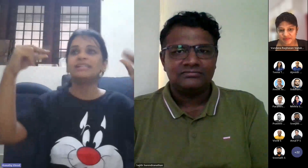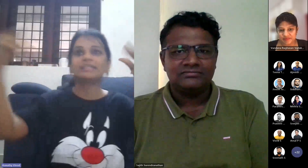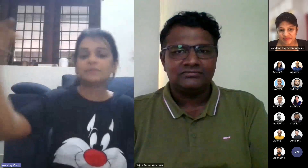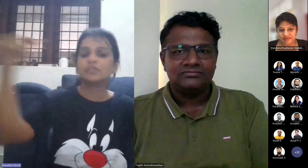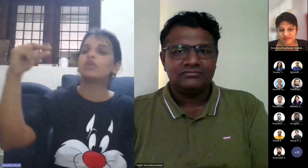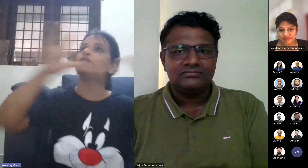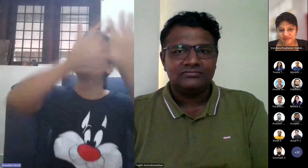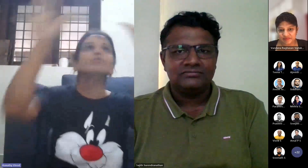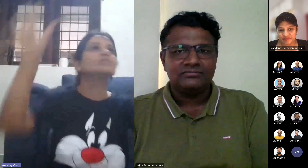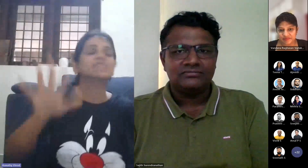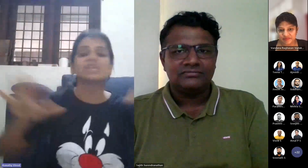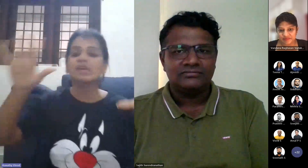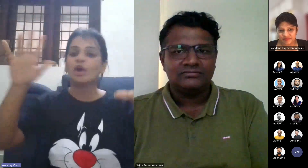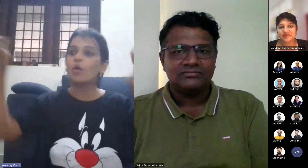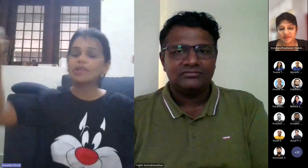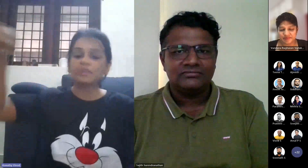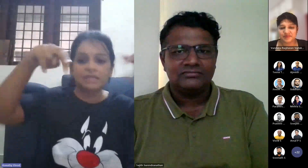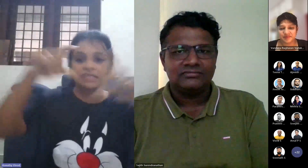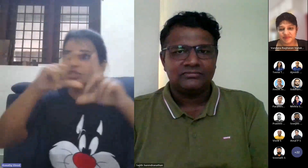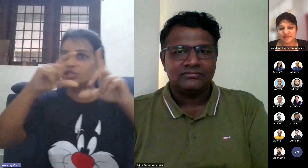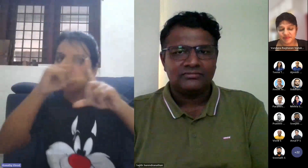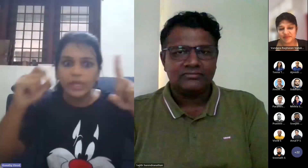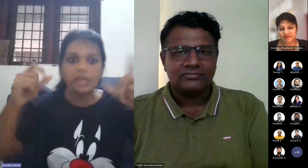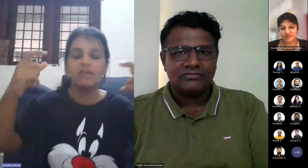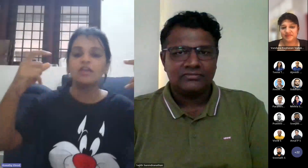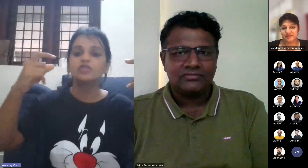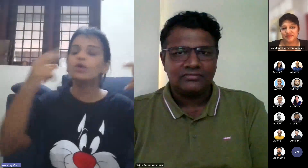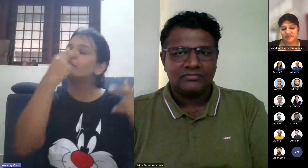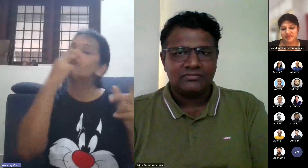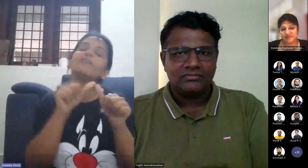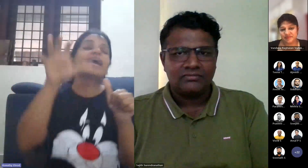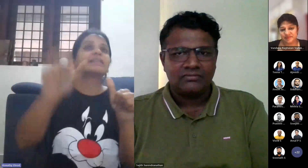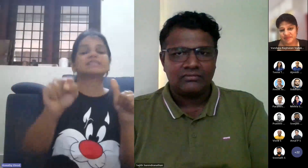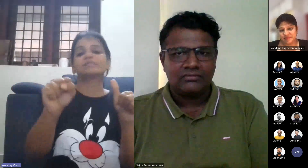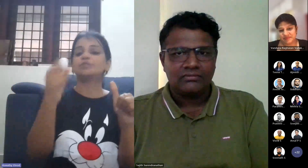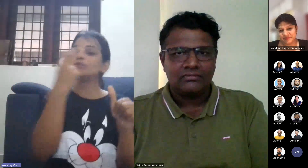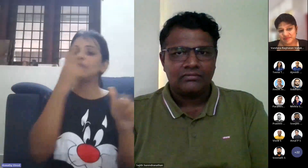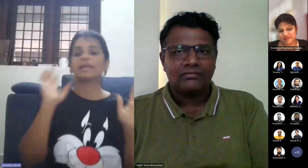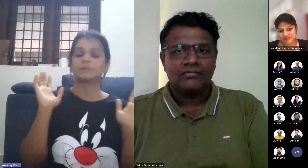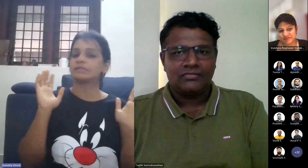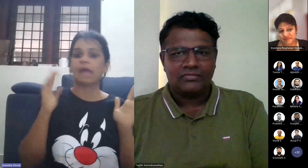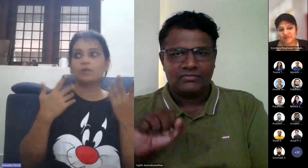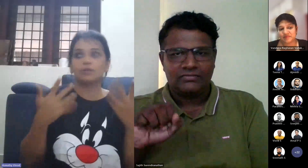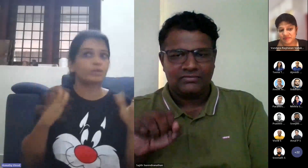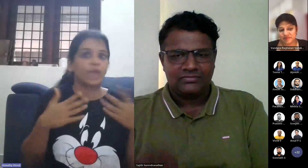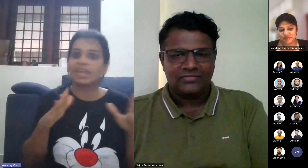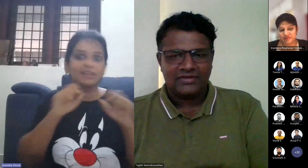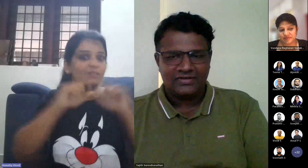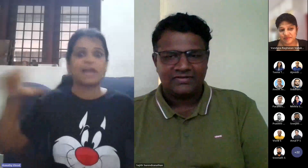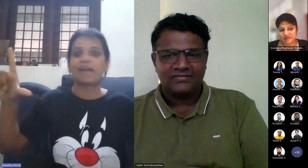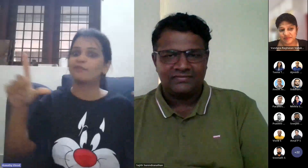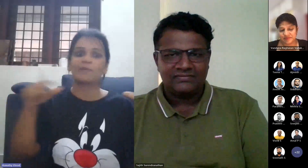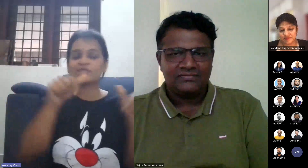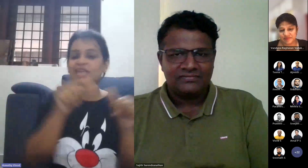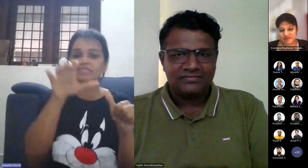hear description of what you see or what the person is doing. So it becomes very accessible to the blind person. I don't know any